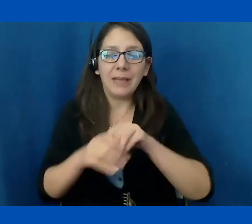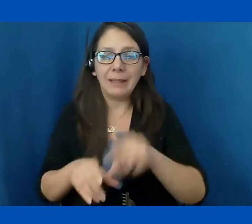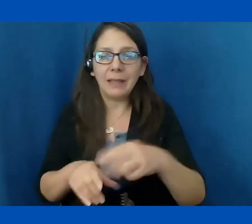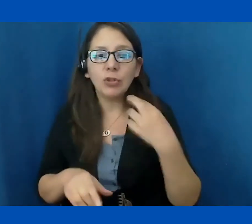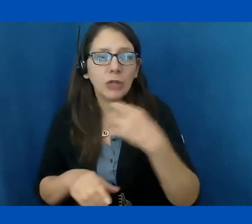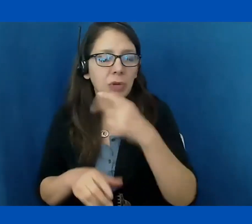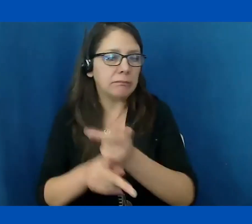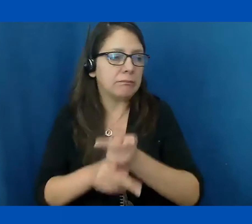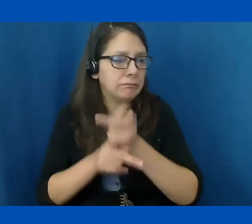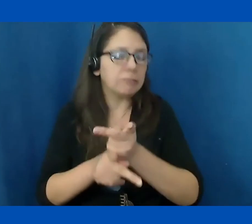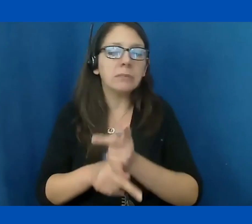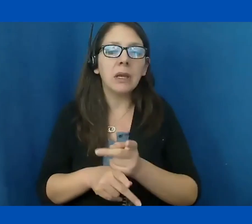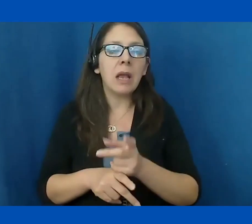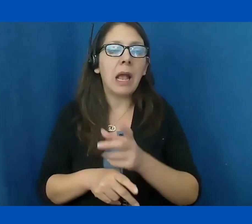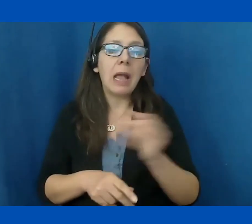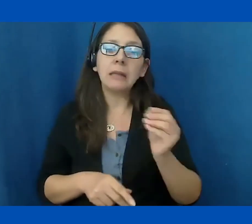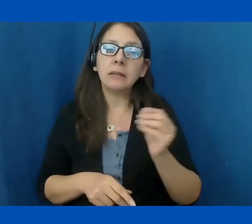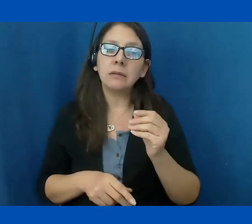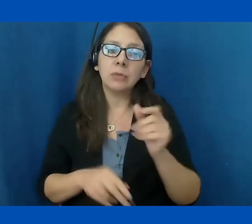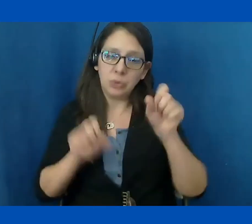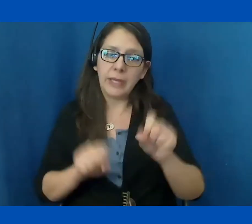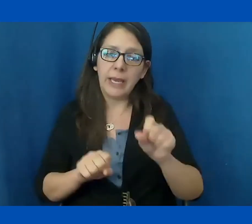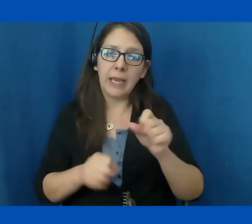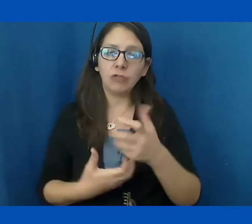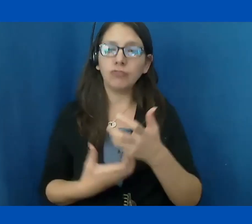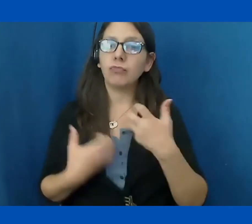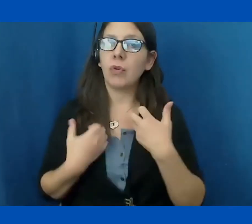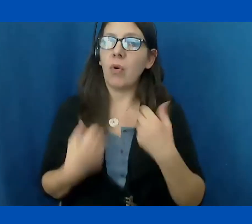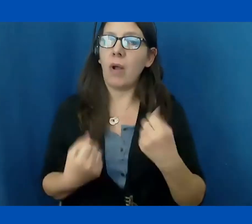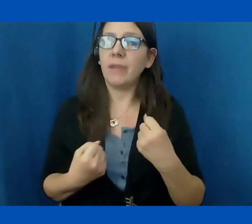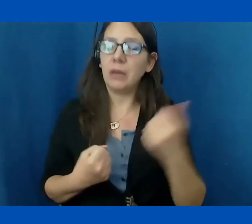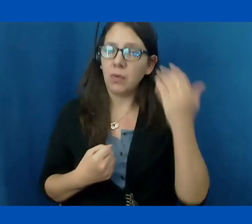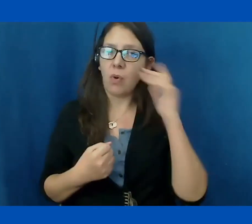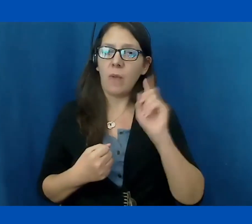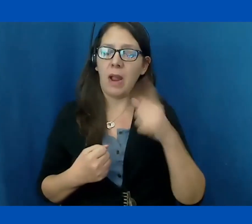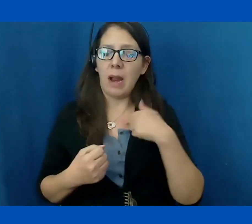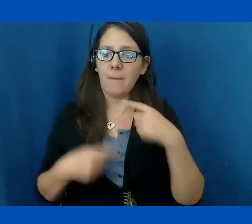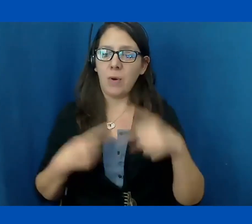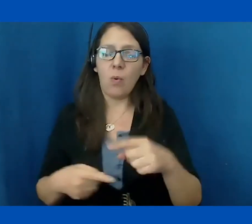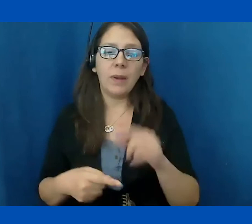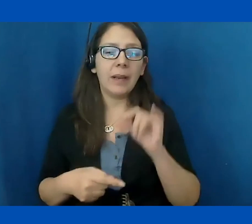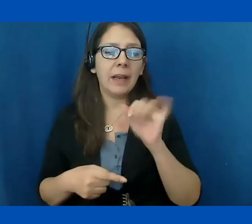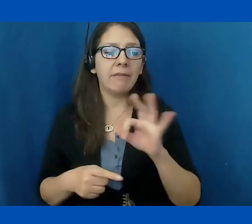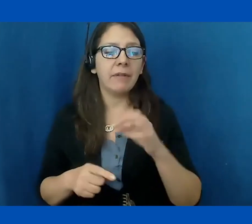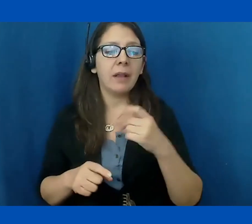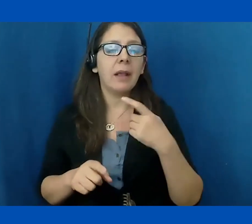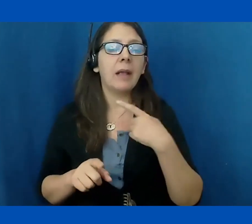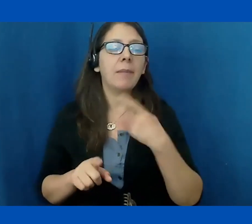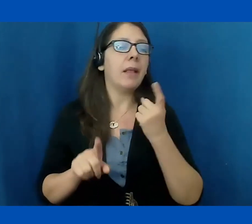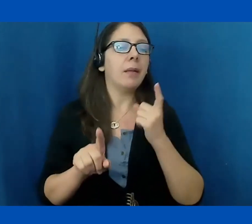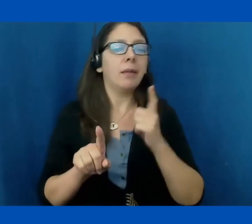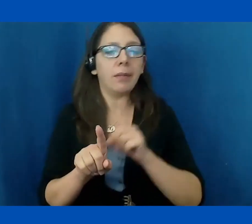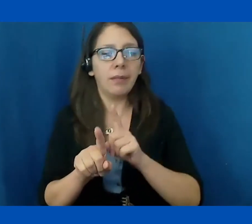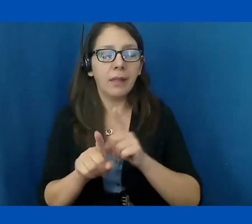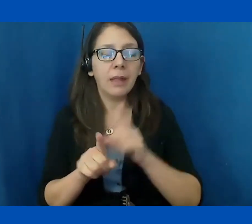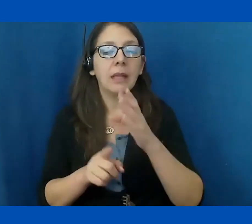doubly confident of where you're going. So if I pass somebody who's pouring water, or a wait staff